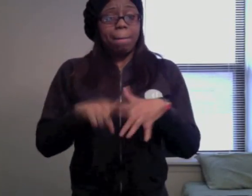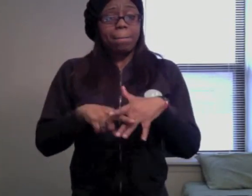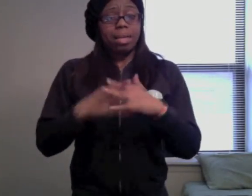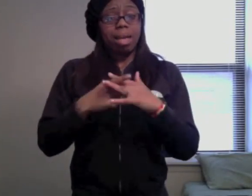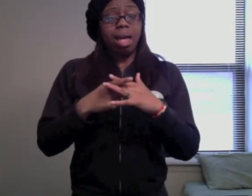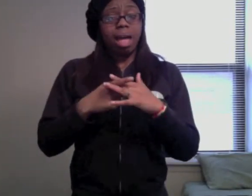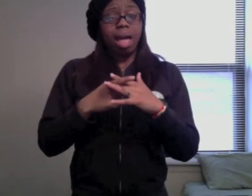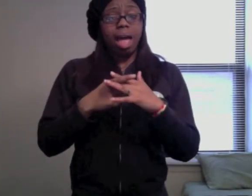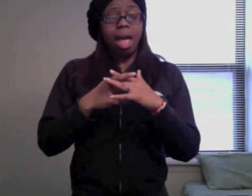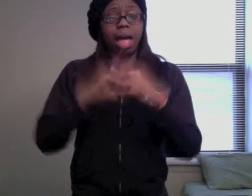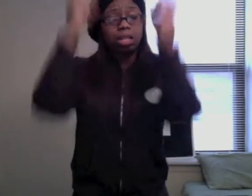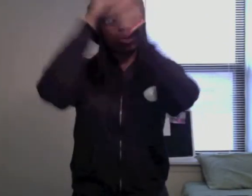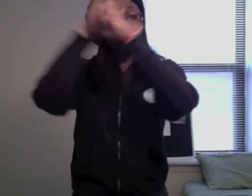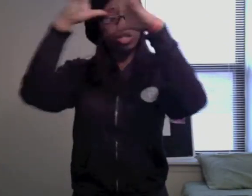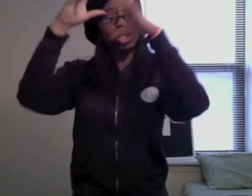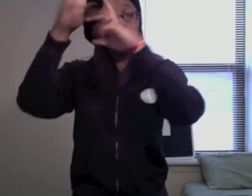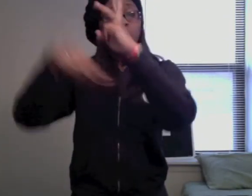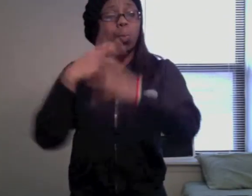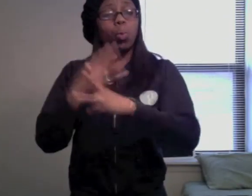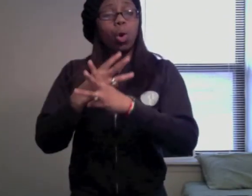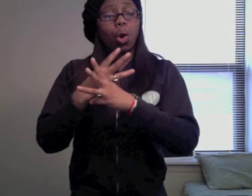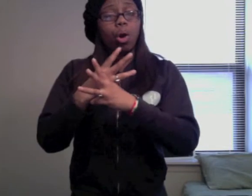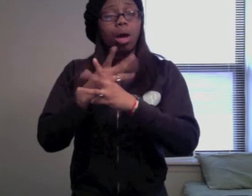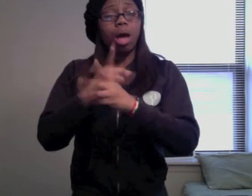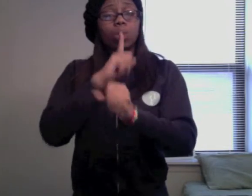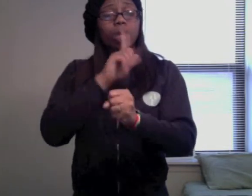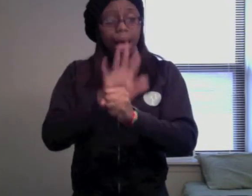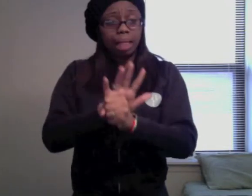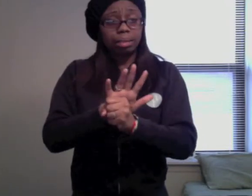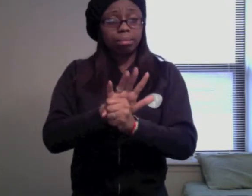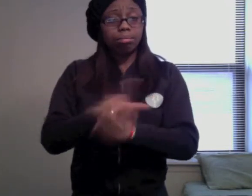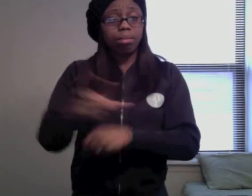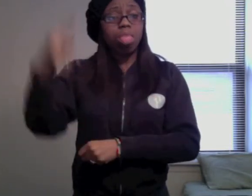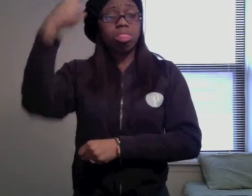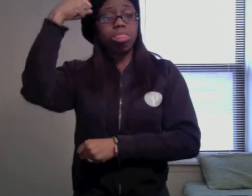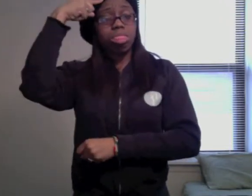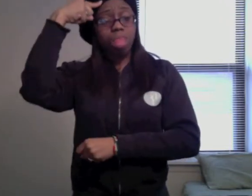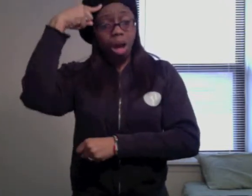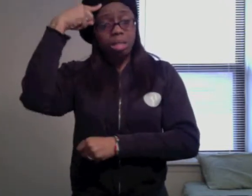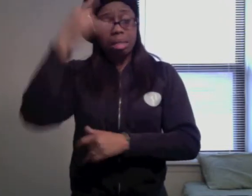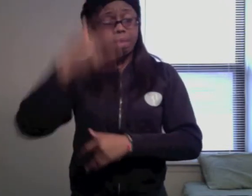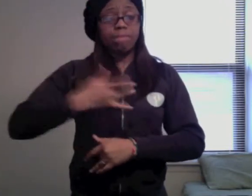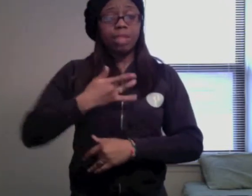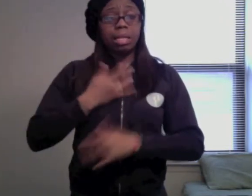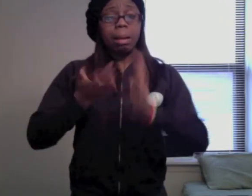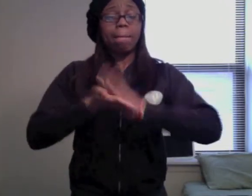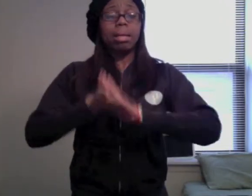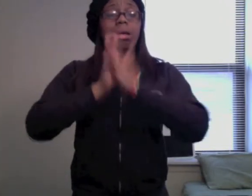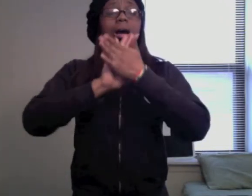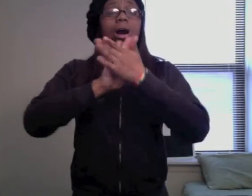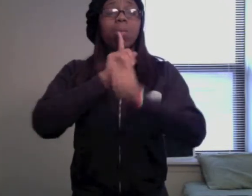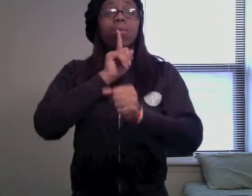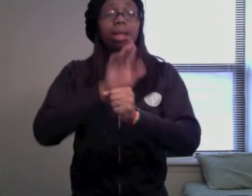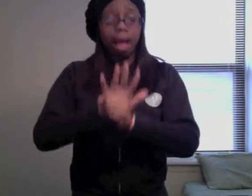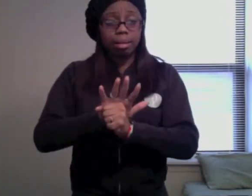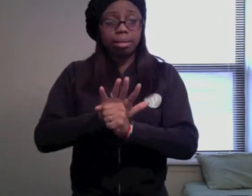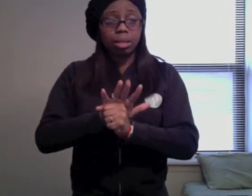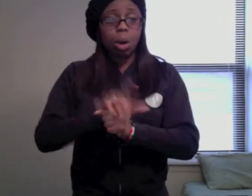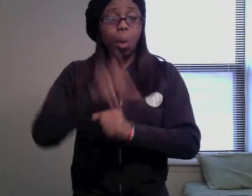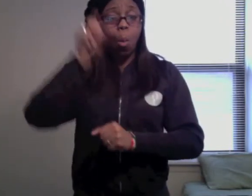being. Thoughts with feeling become reality. We must create what we do in this world